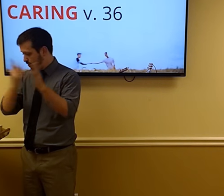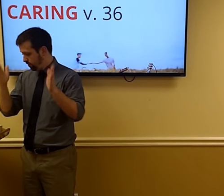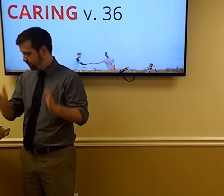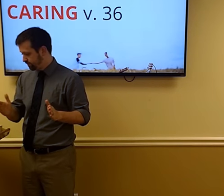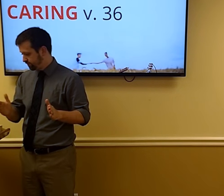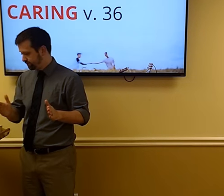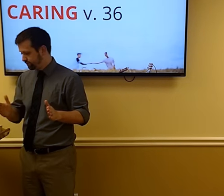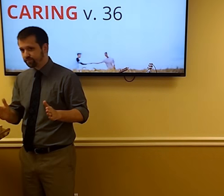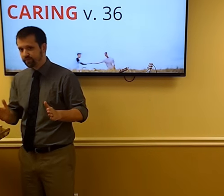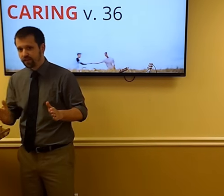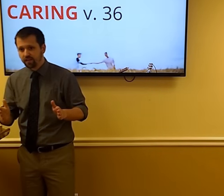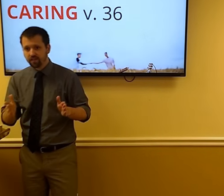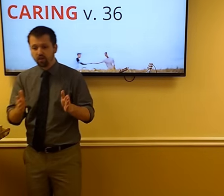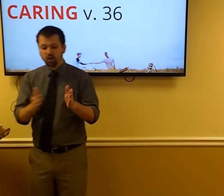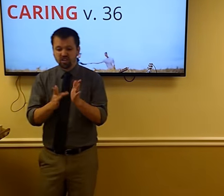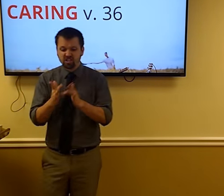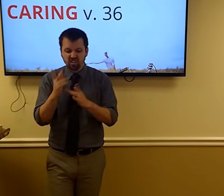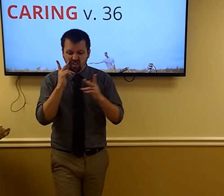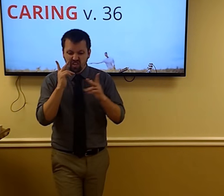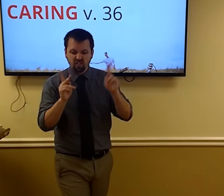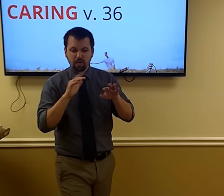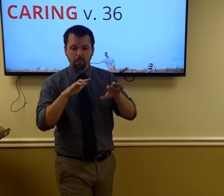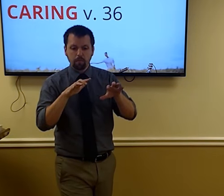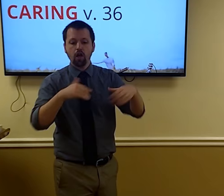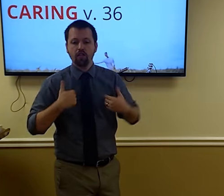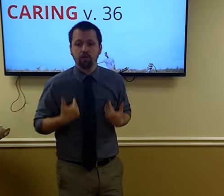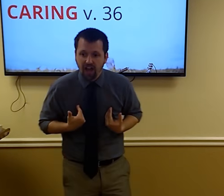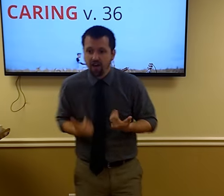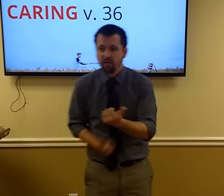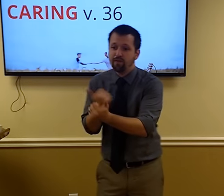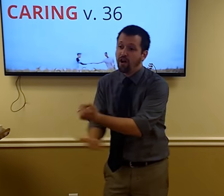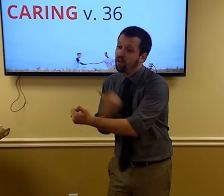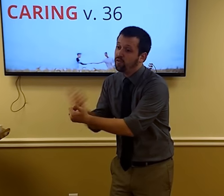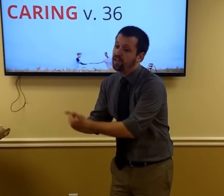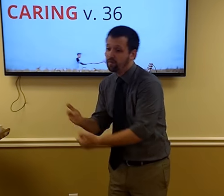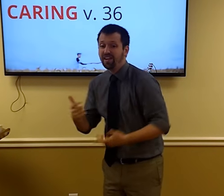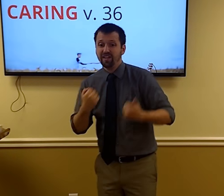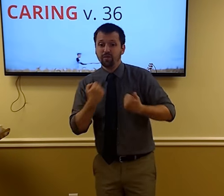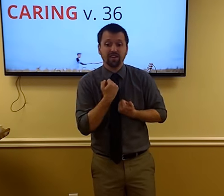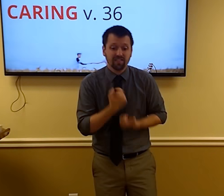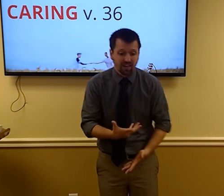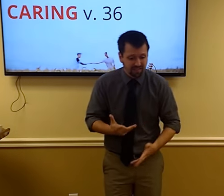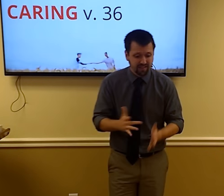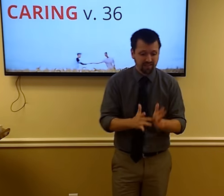shepherd. So, Jesus looked at these people. They're tired. They've been following him. They were exhausted. And